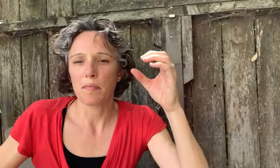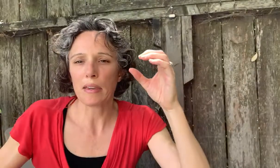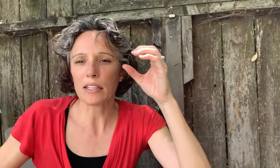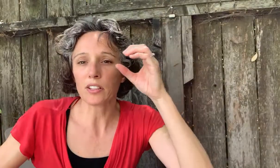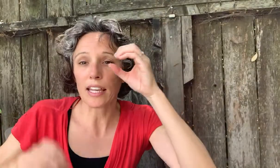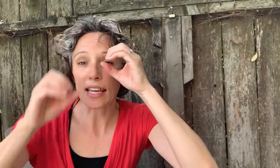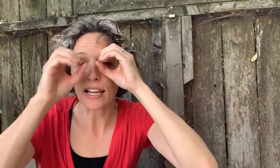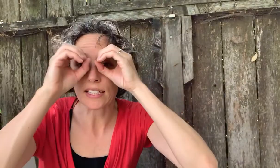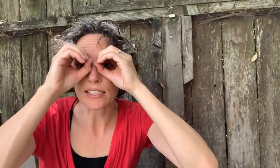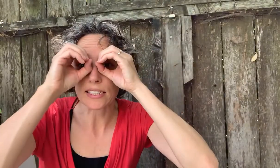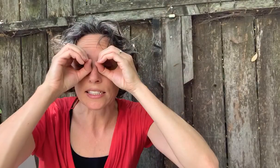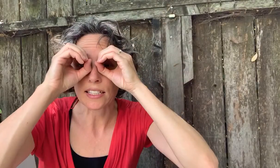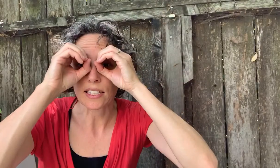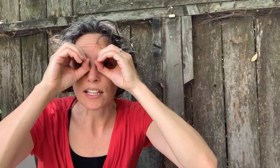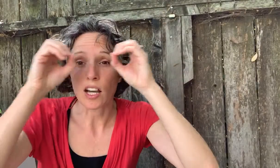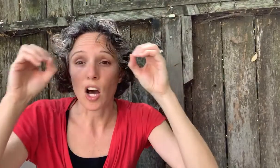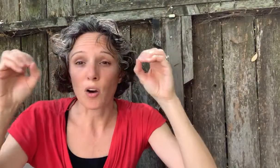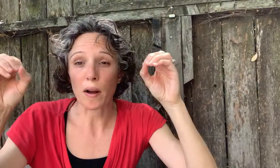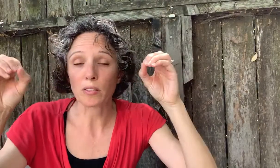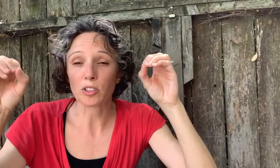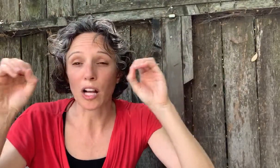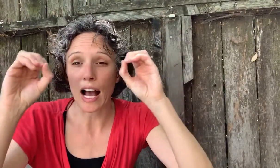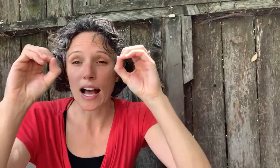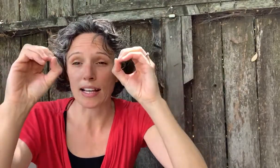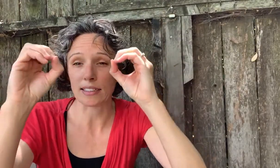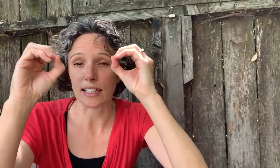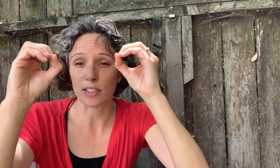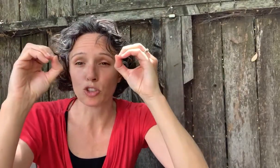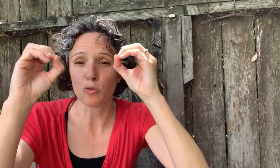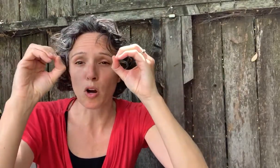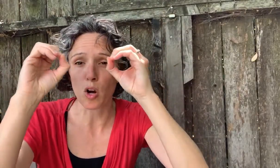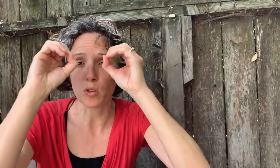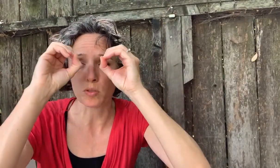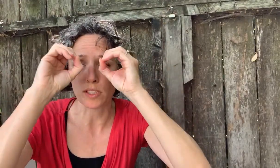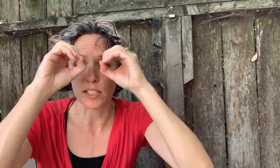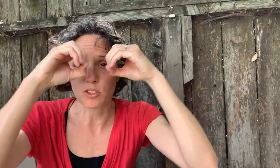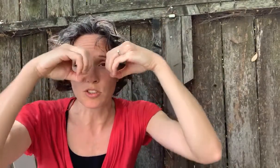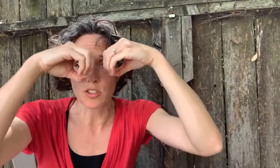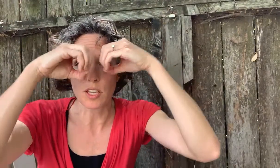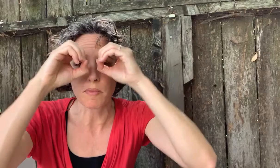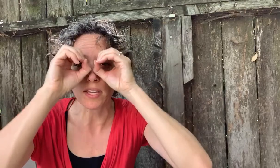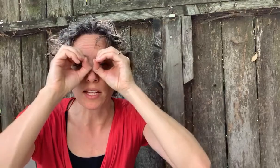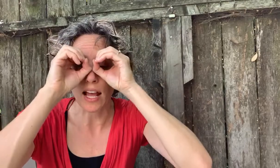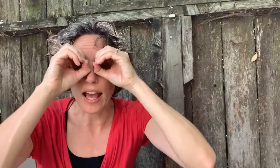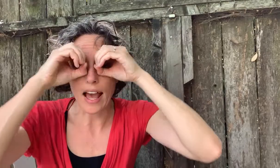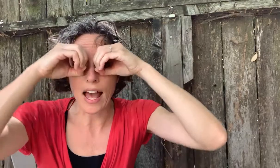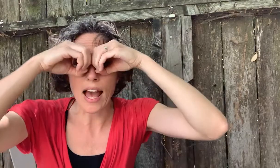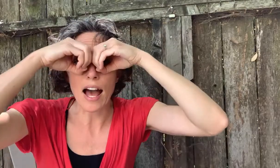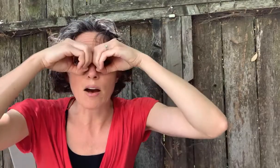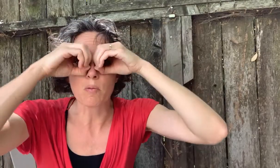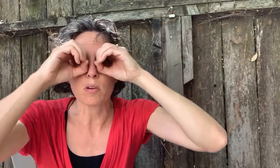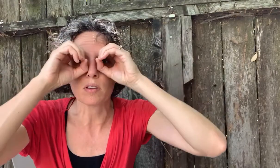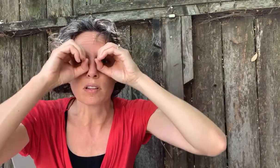Make your hands around your eyes like two O's and turn them in. Owl.